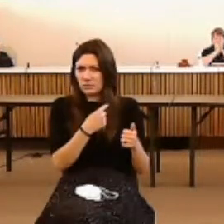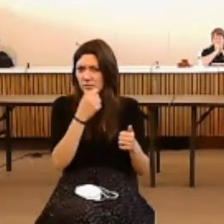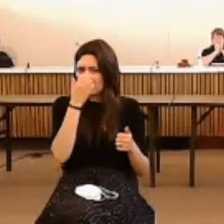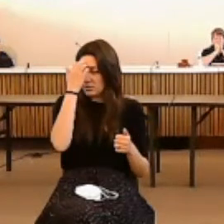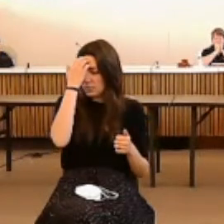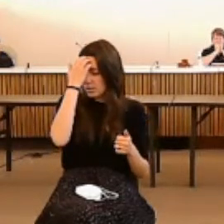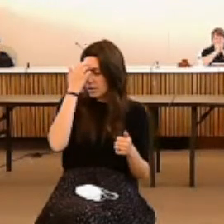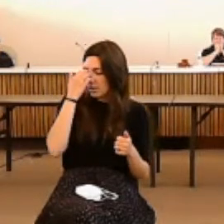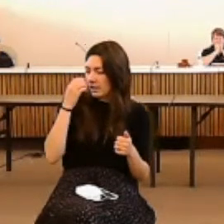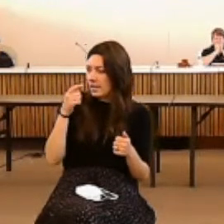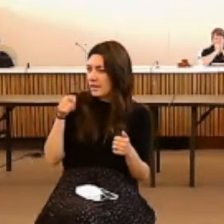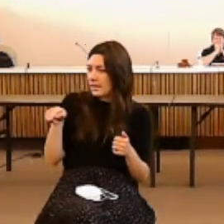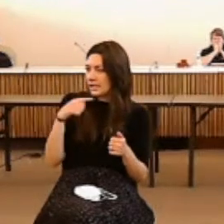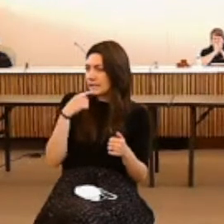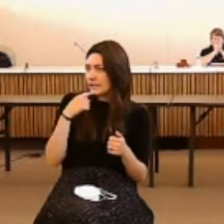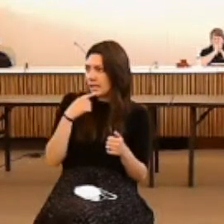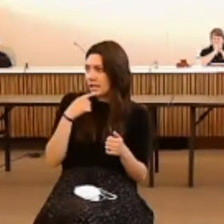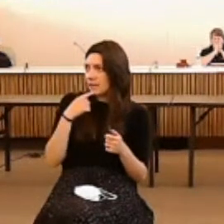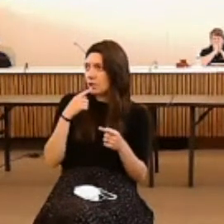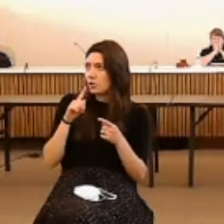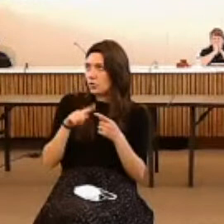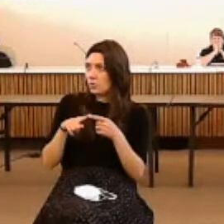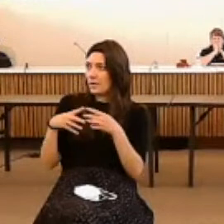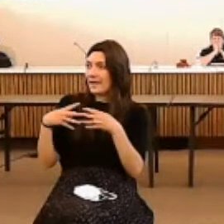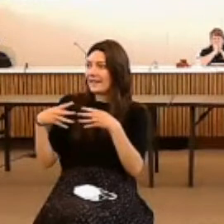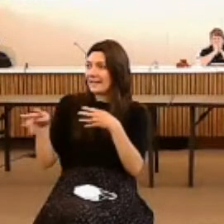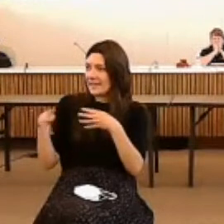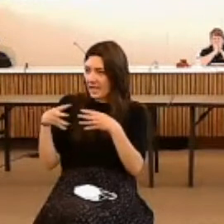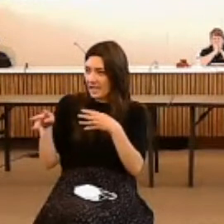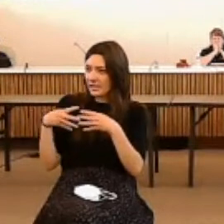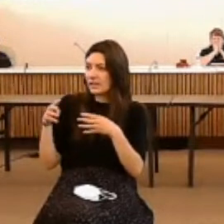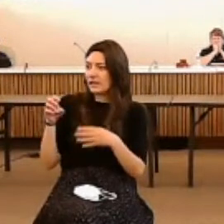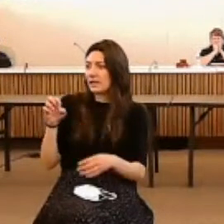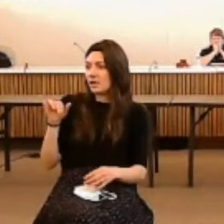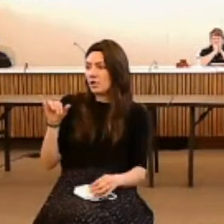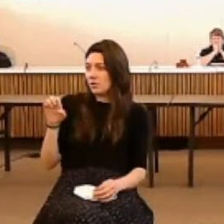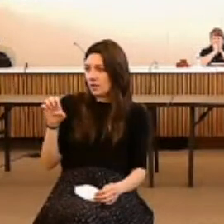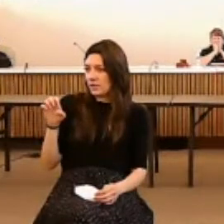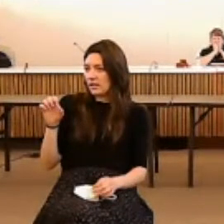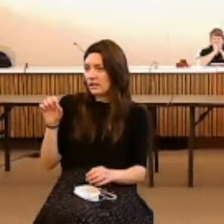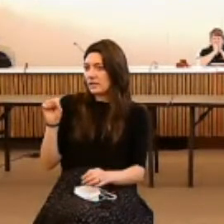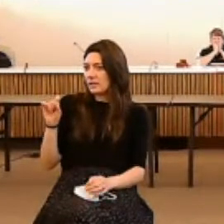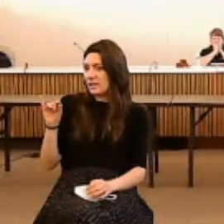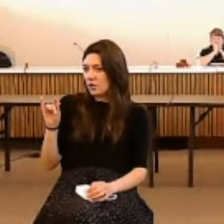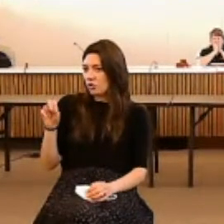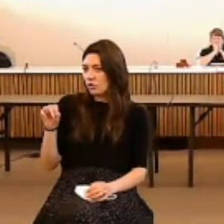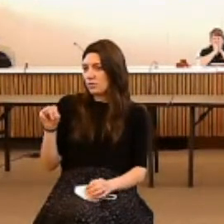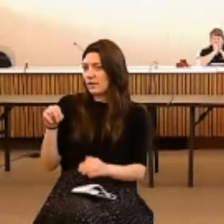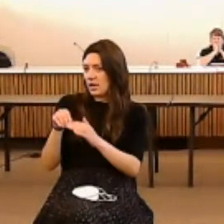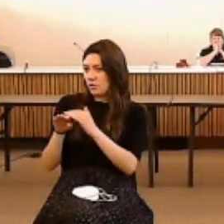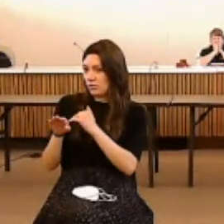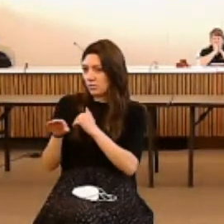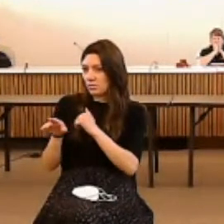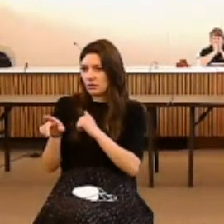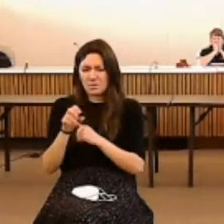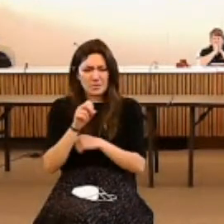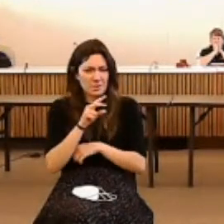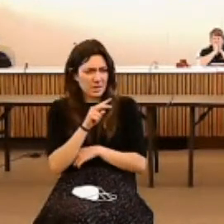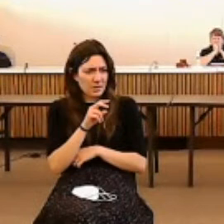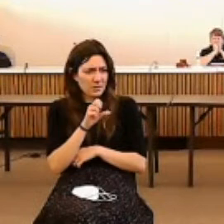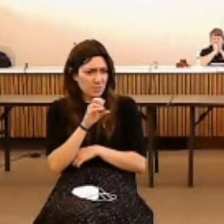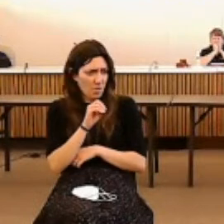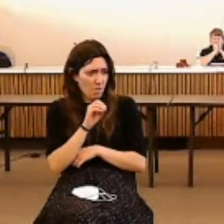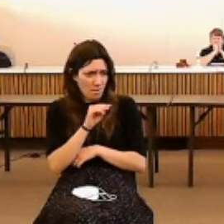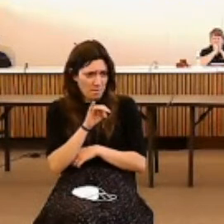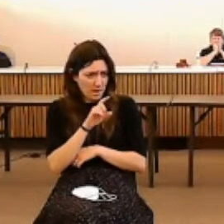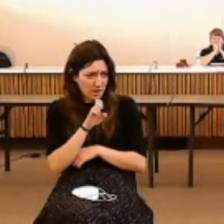to gate the Erie Station entrance. So the Middle Road, I mean, that's a